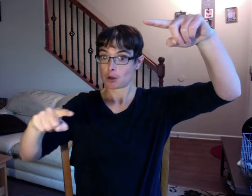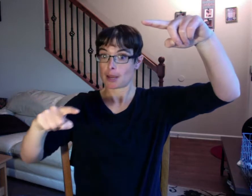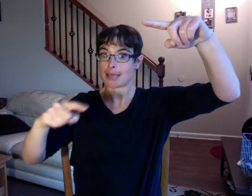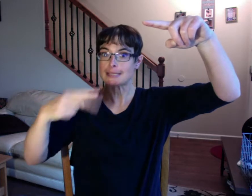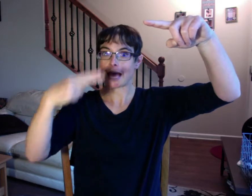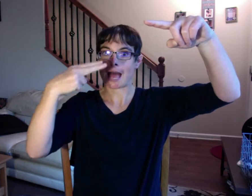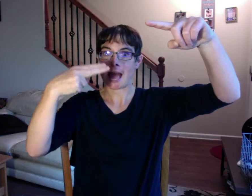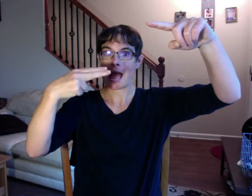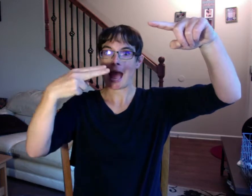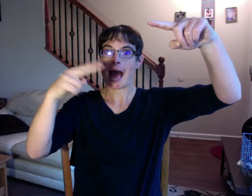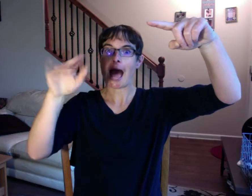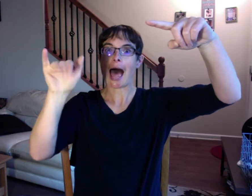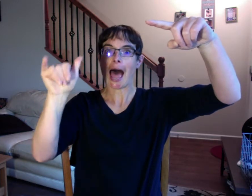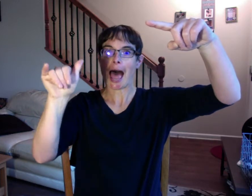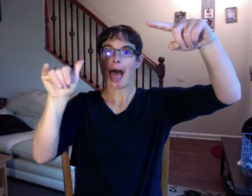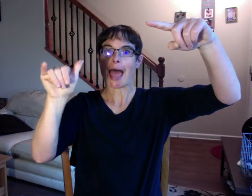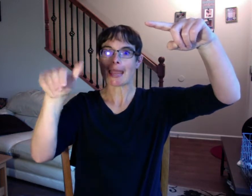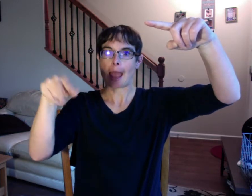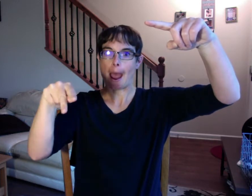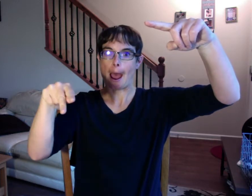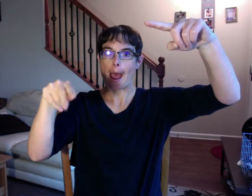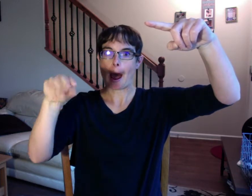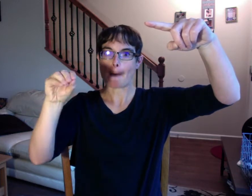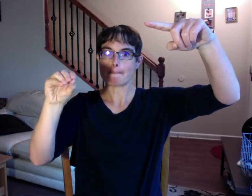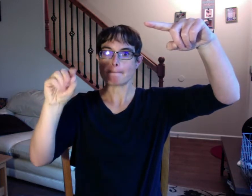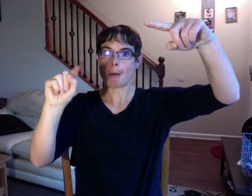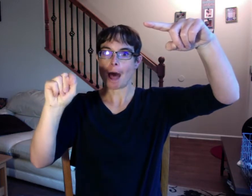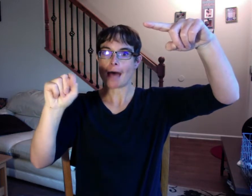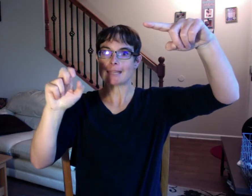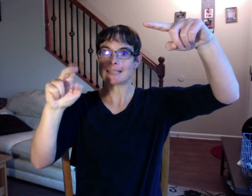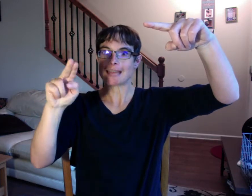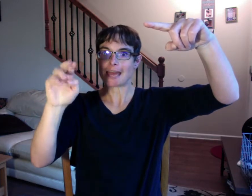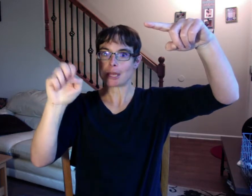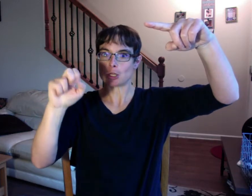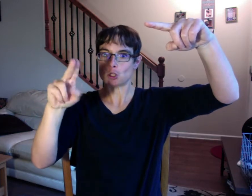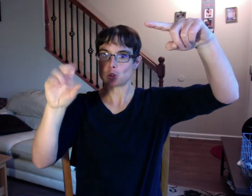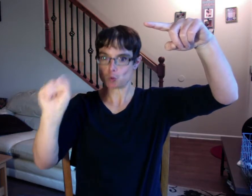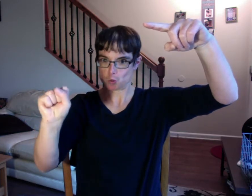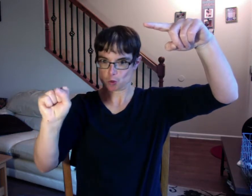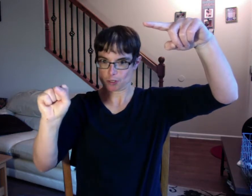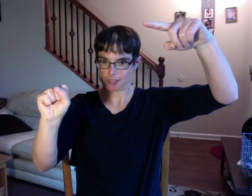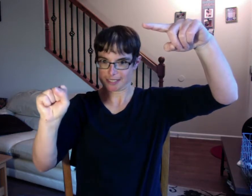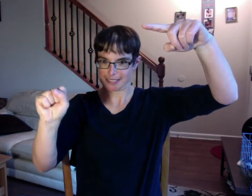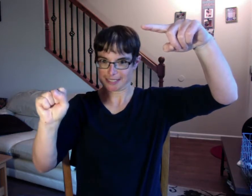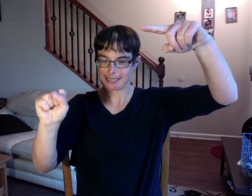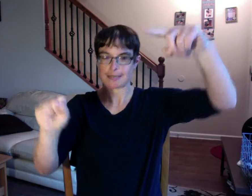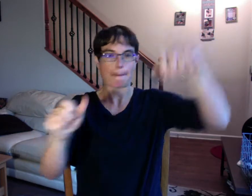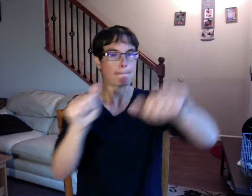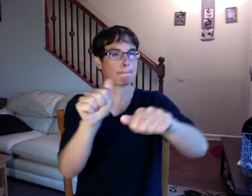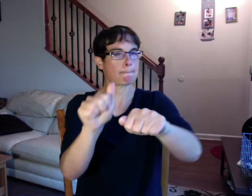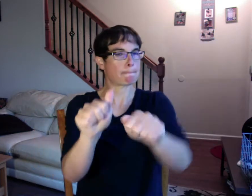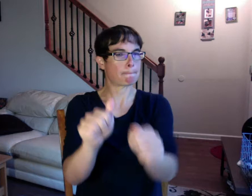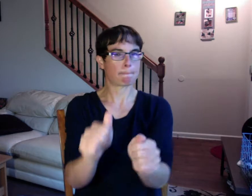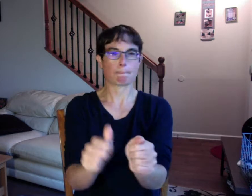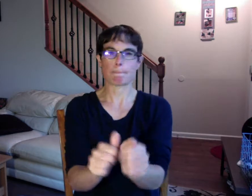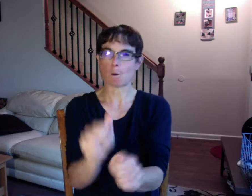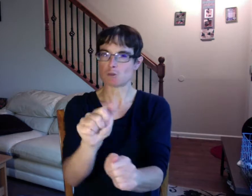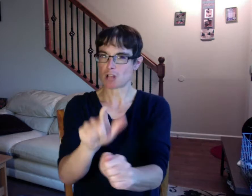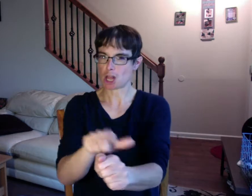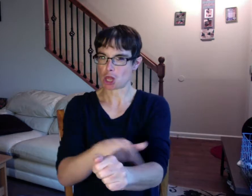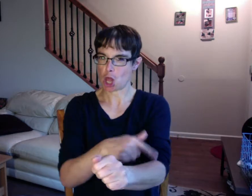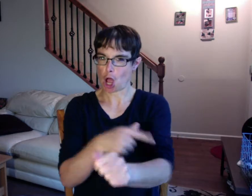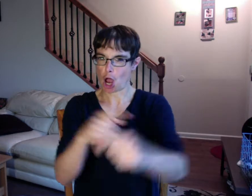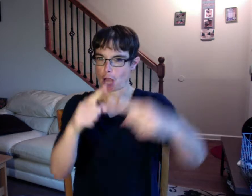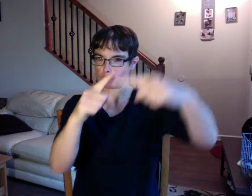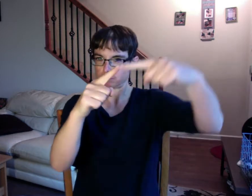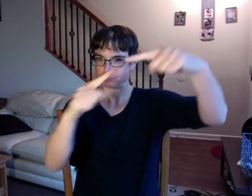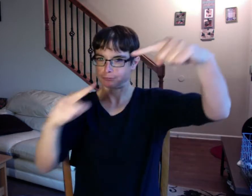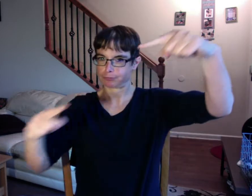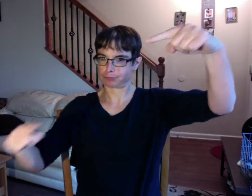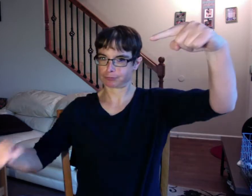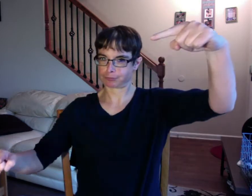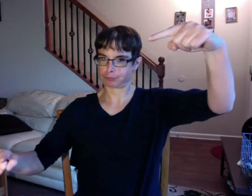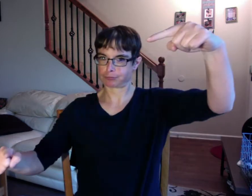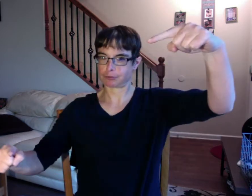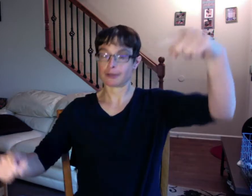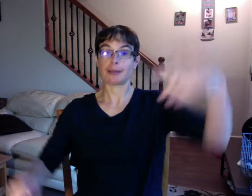It's also found directly opposite the right angle. What is a right angle? Do you guys remember what a right angle is?